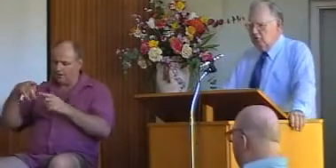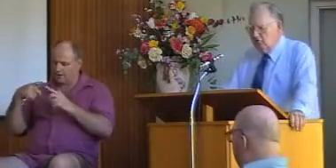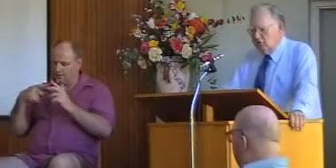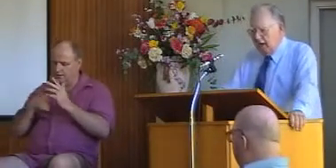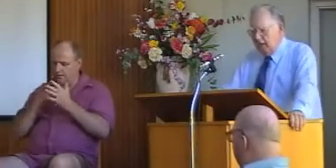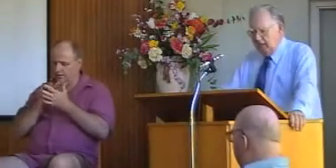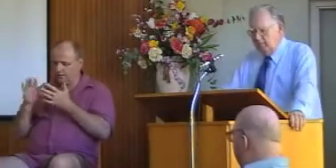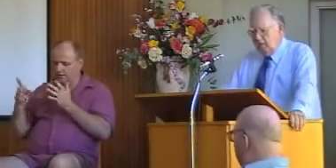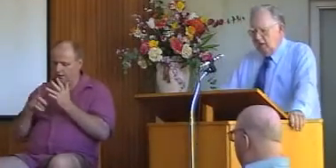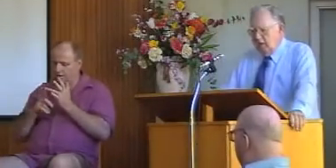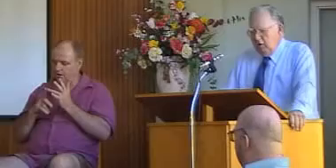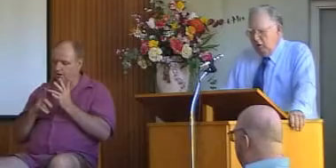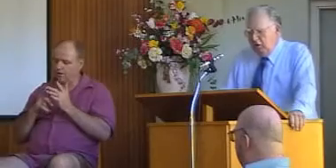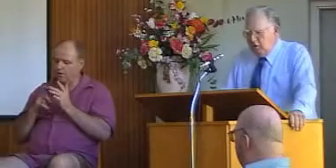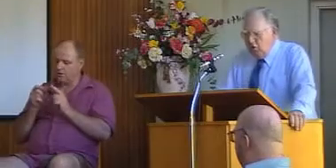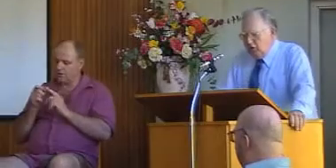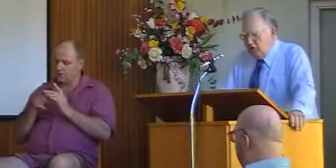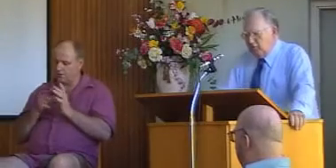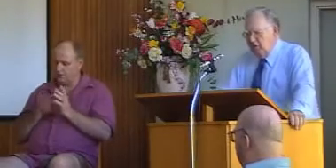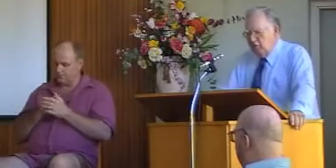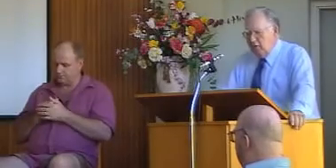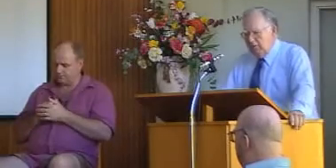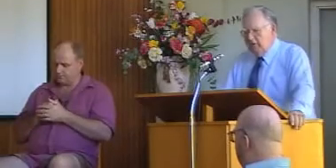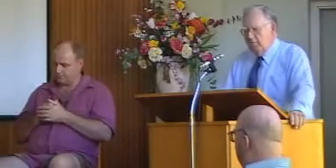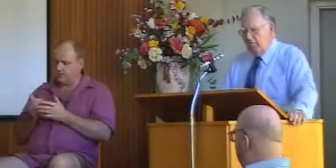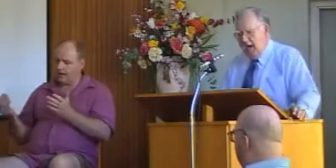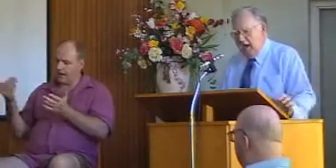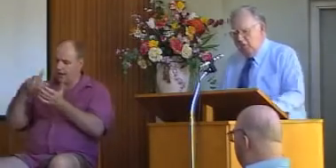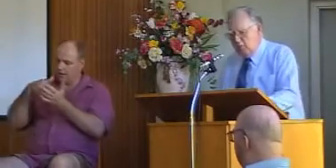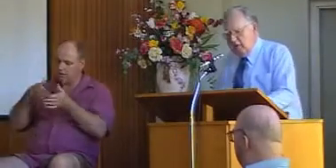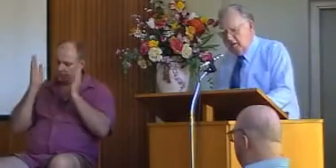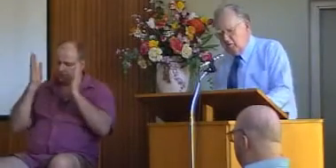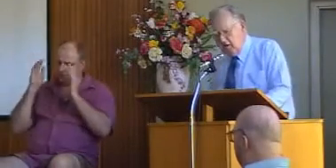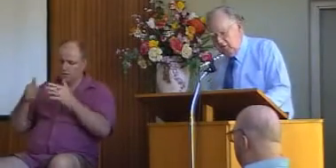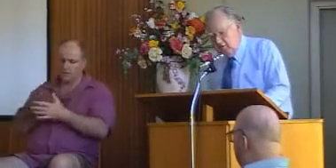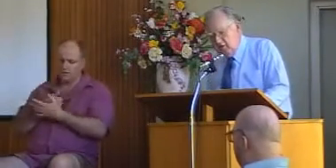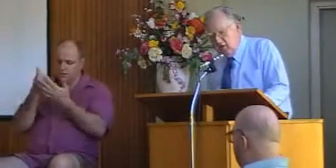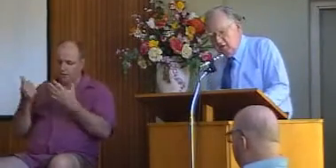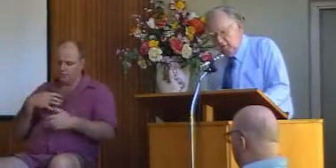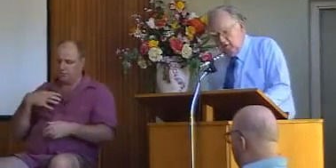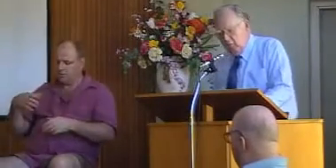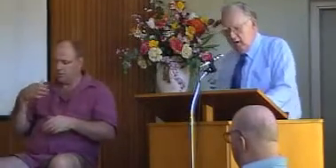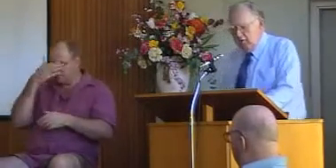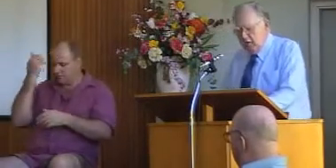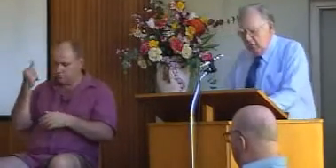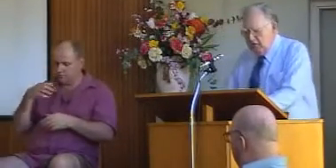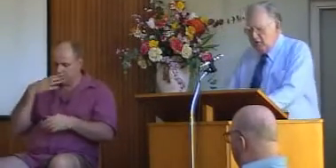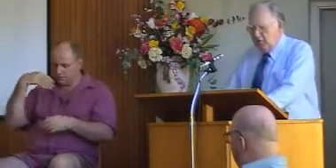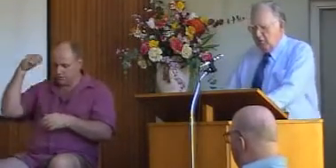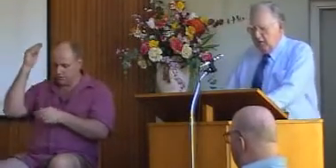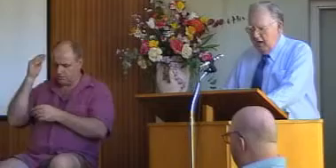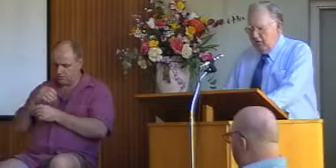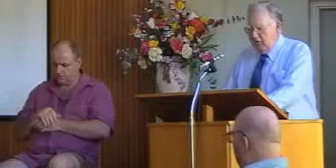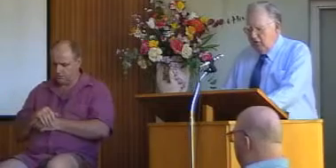to the church daily. The early church experienced rapid, far-reaching results. Within one